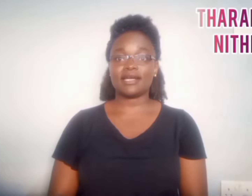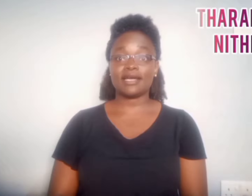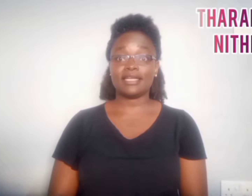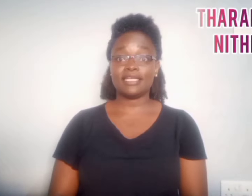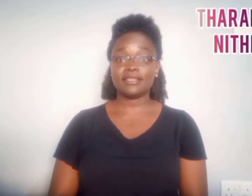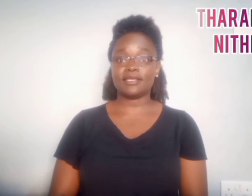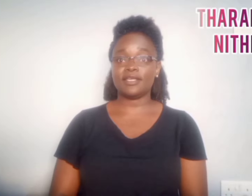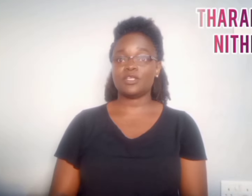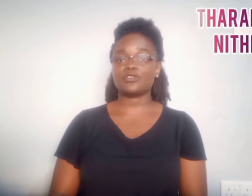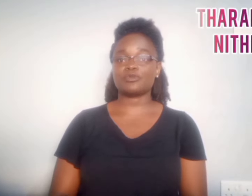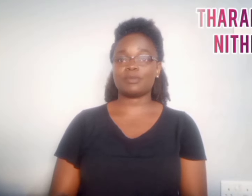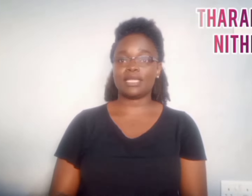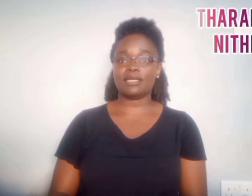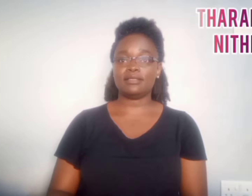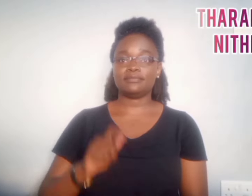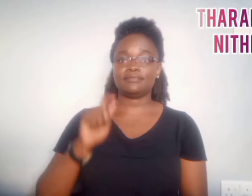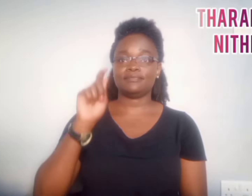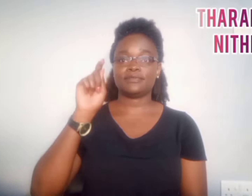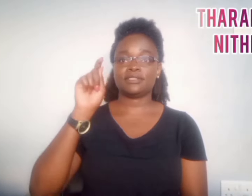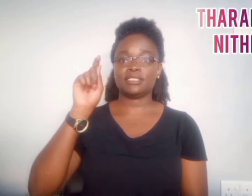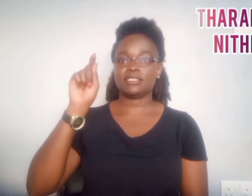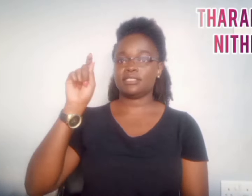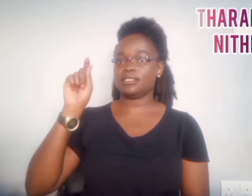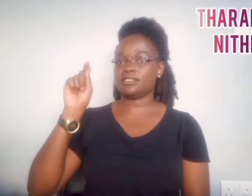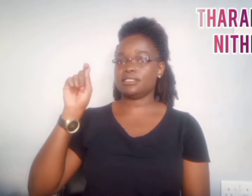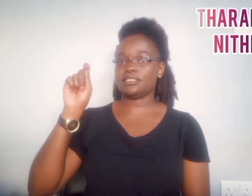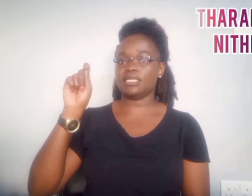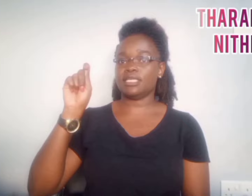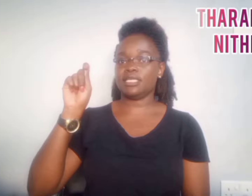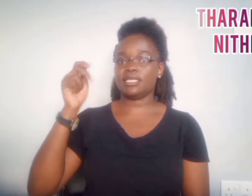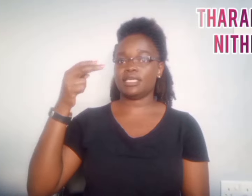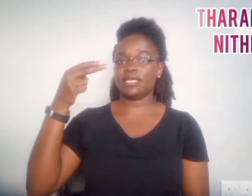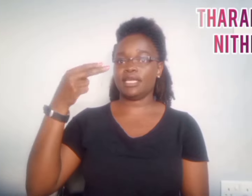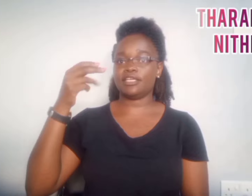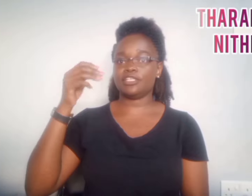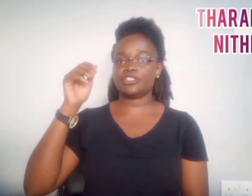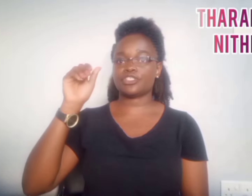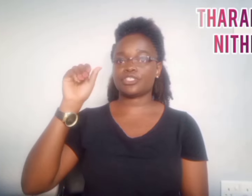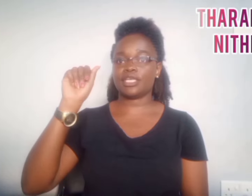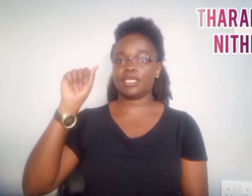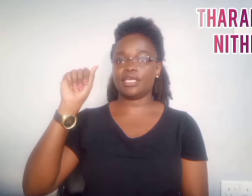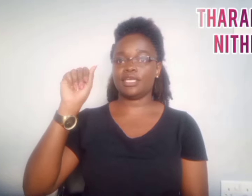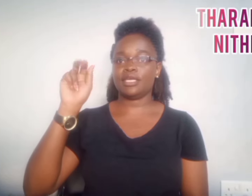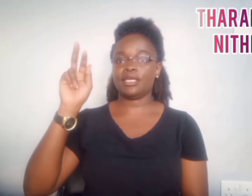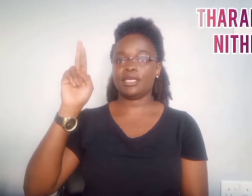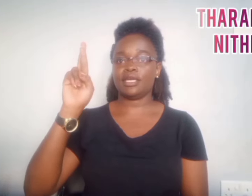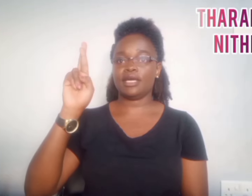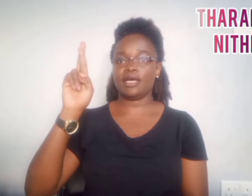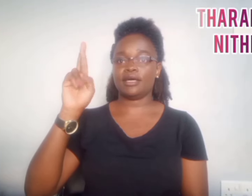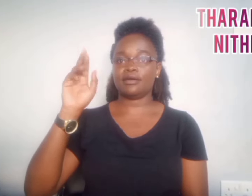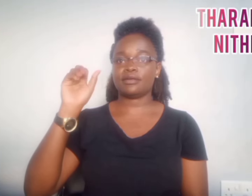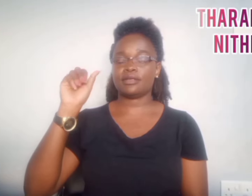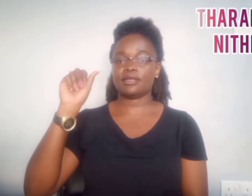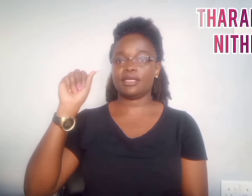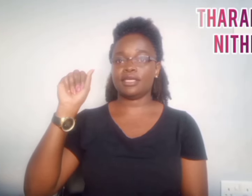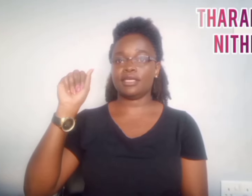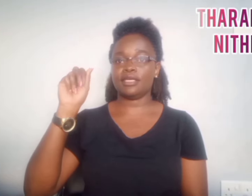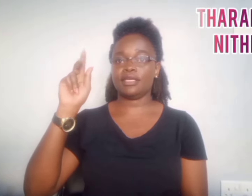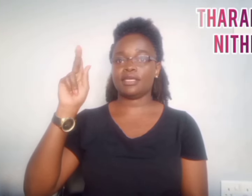Tharaka Nithi, you spell T H A R A